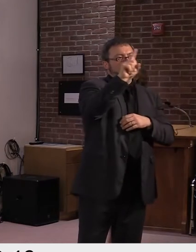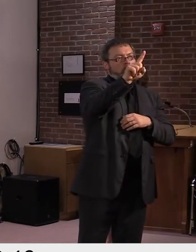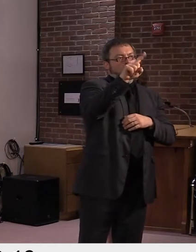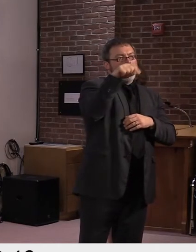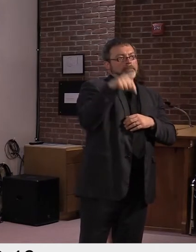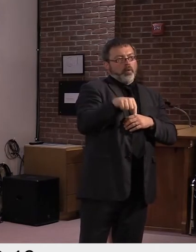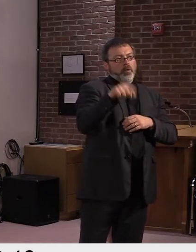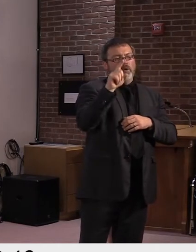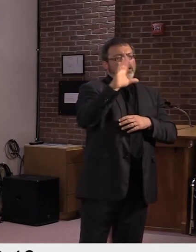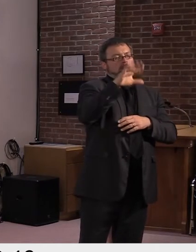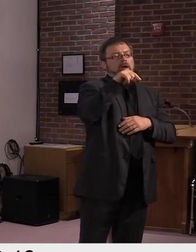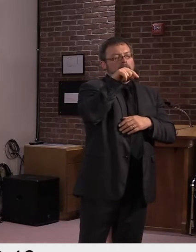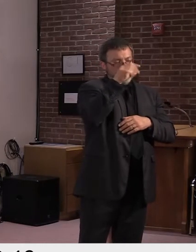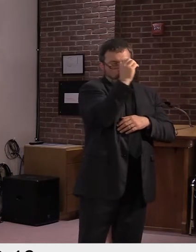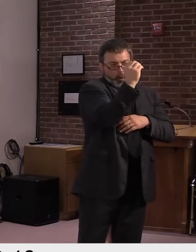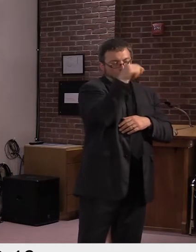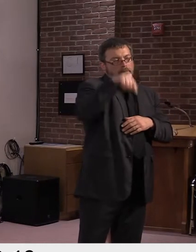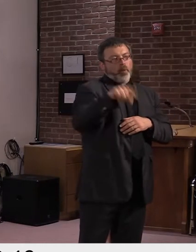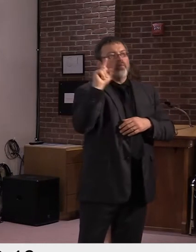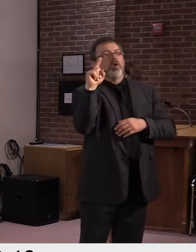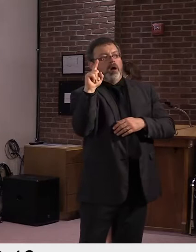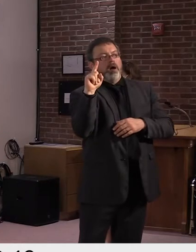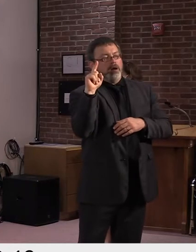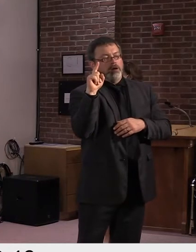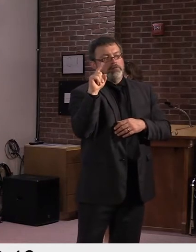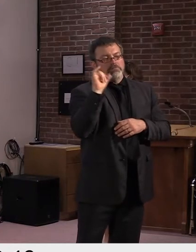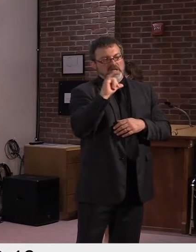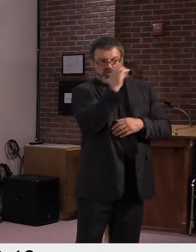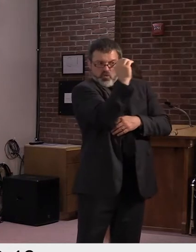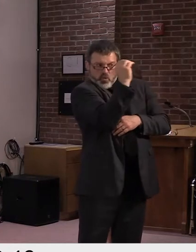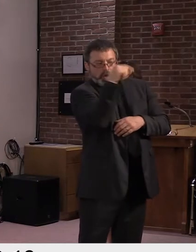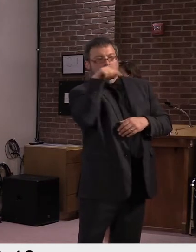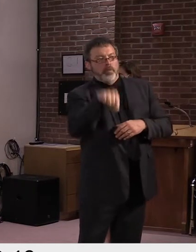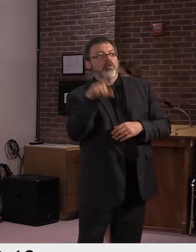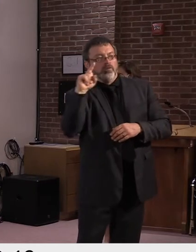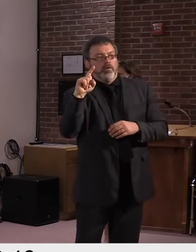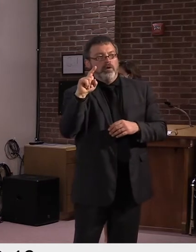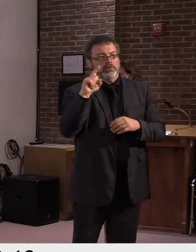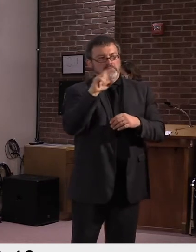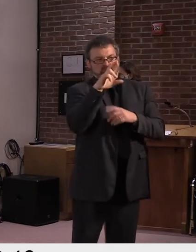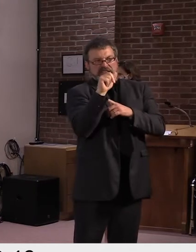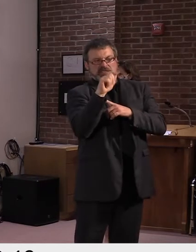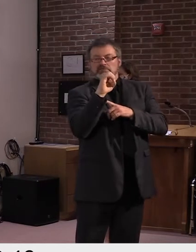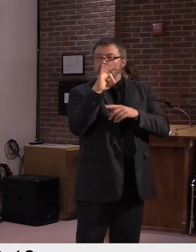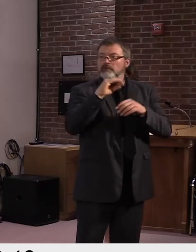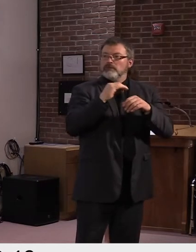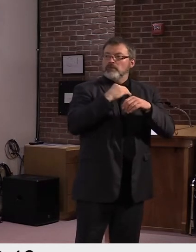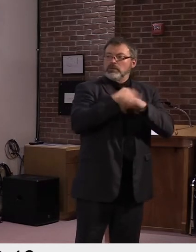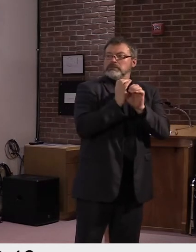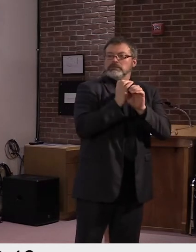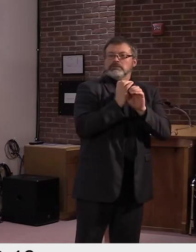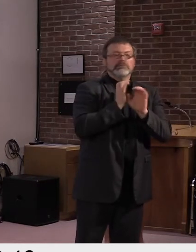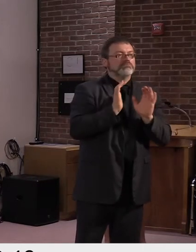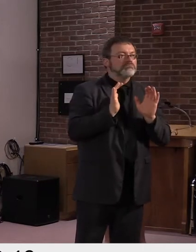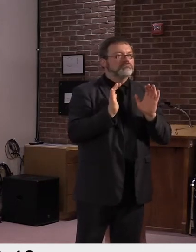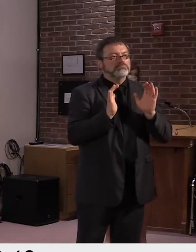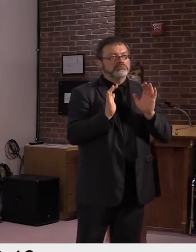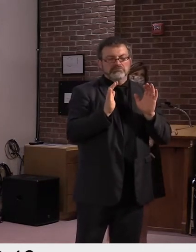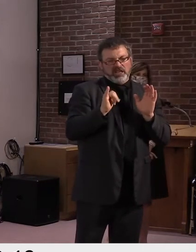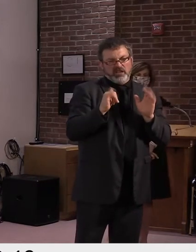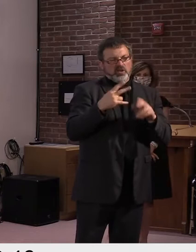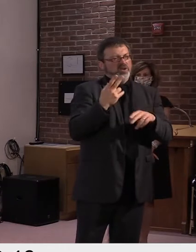in the past day. The neighboring states, however, have lower retransmission rates, and several of